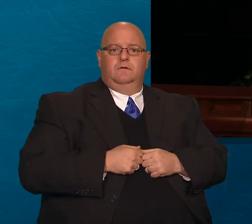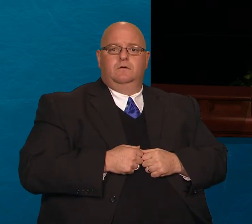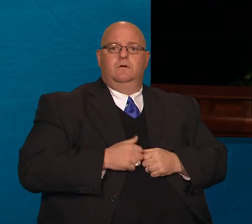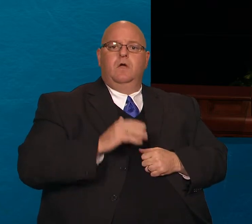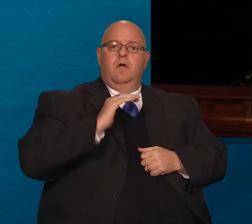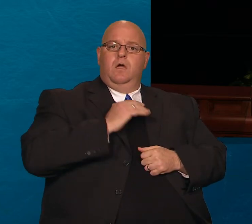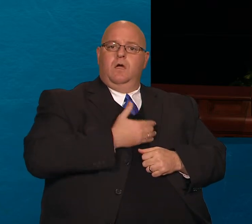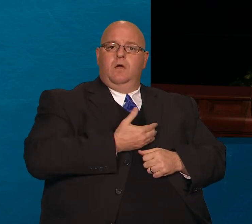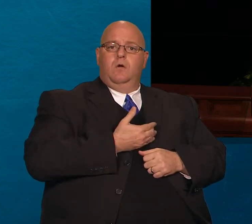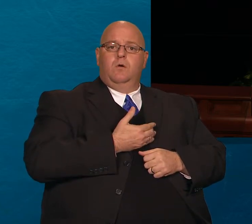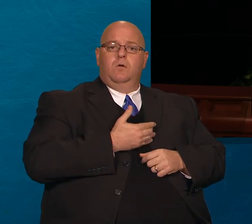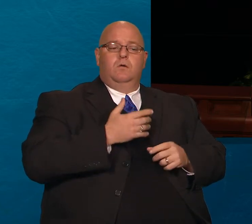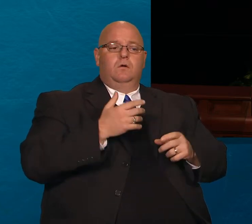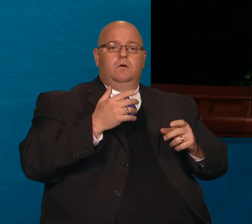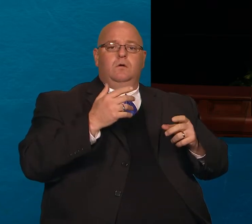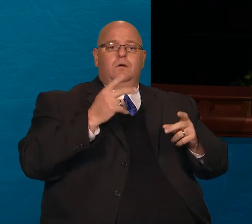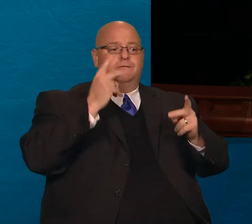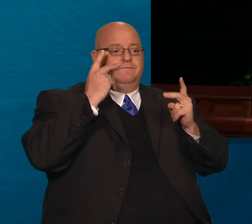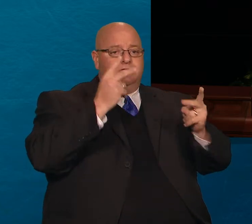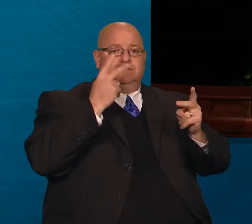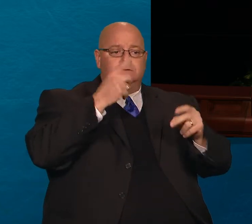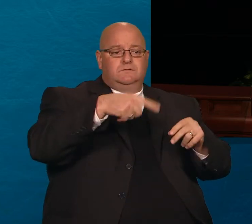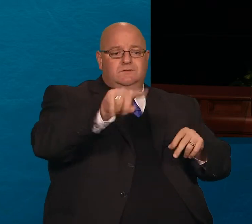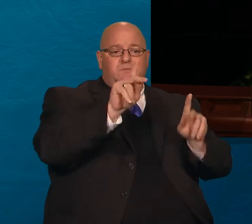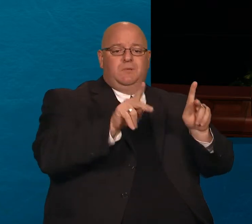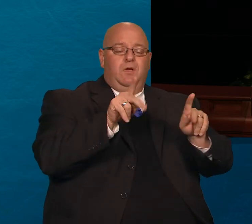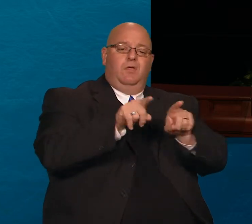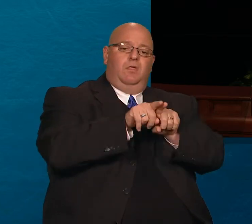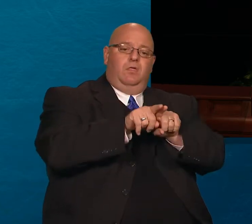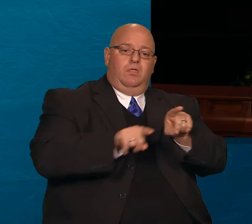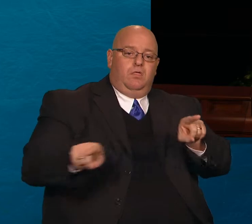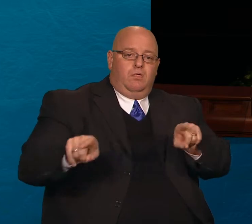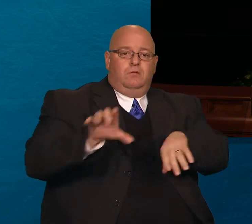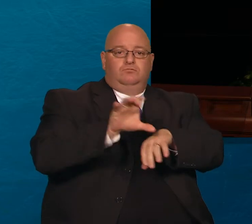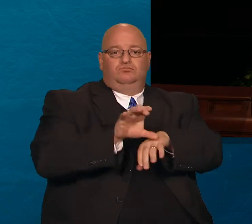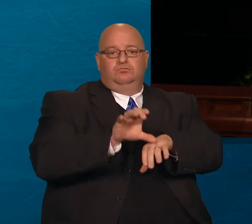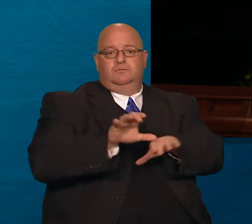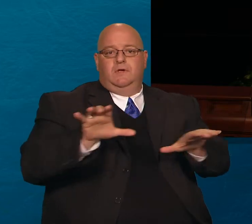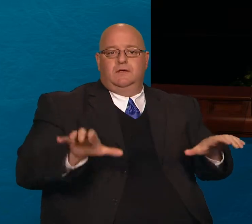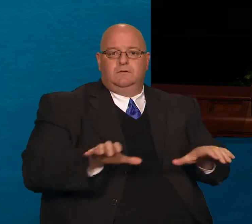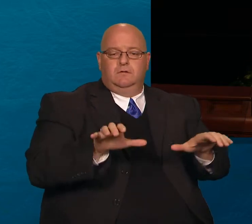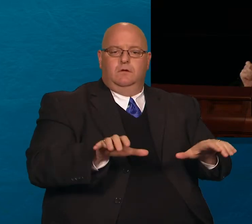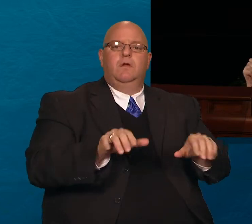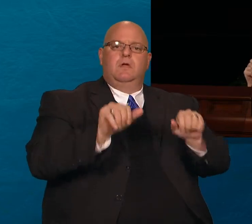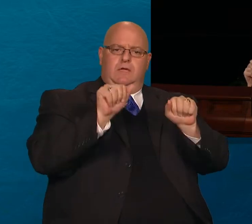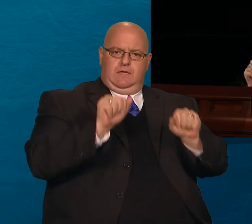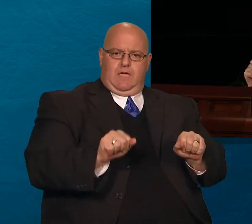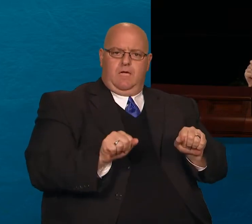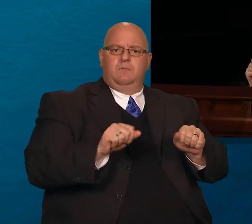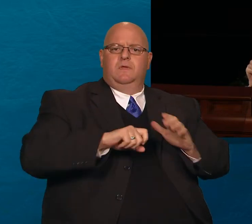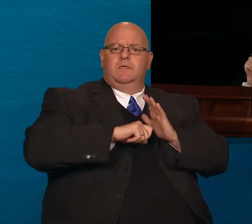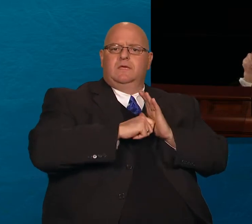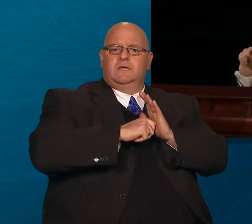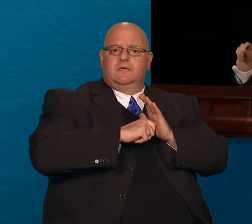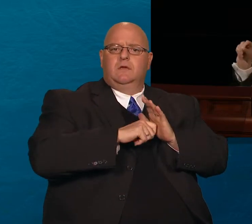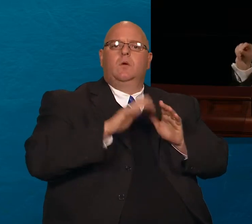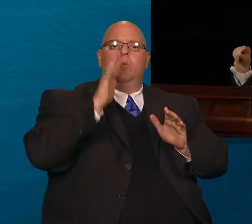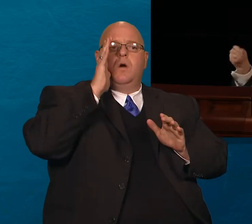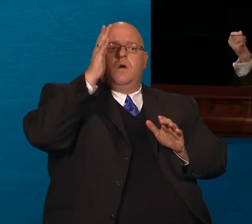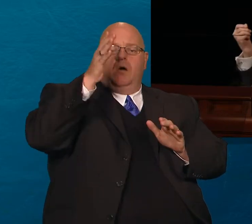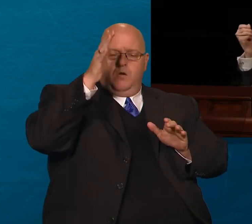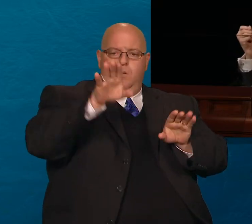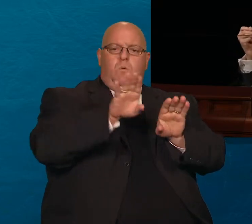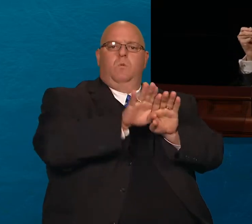Our visits to those who have distanced themselves from church activity can be the key which will